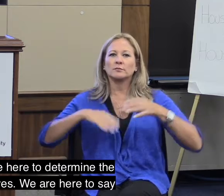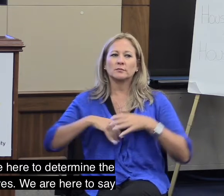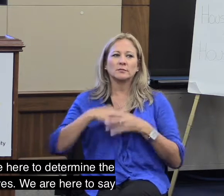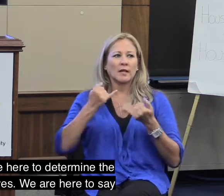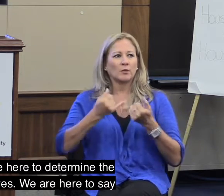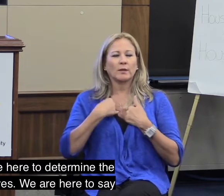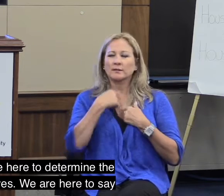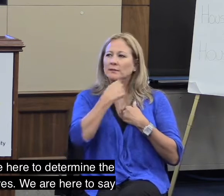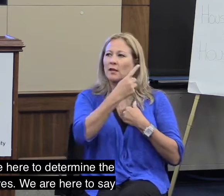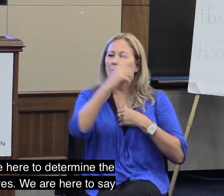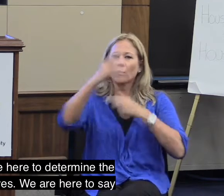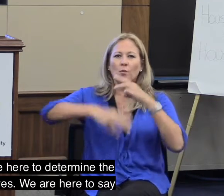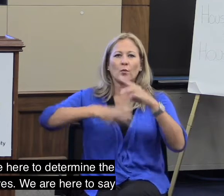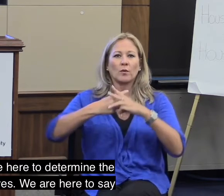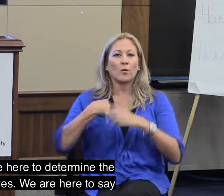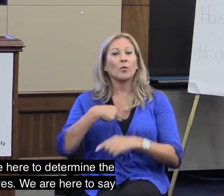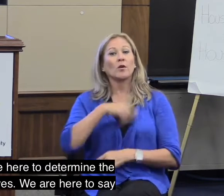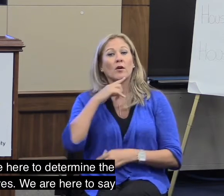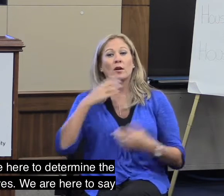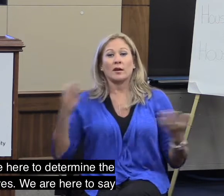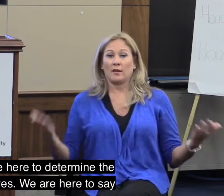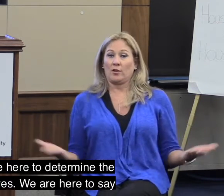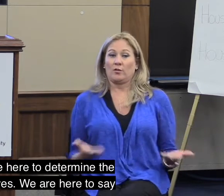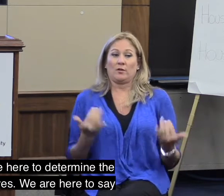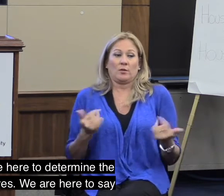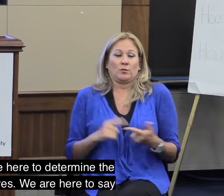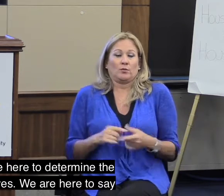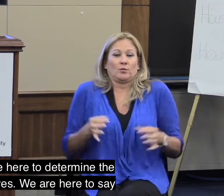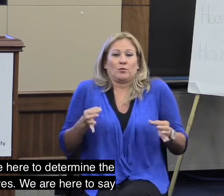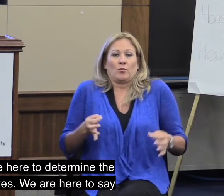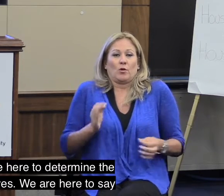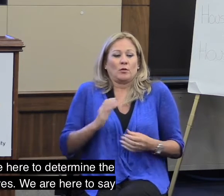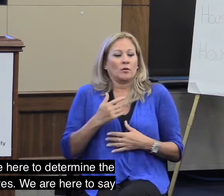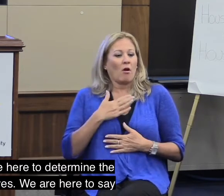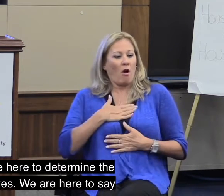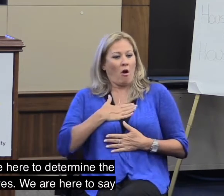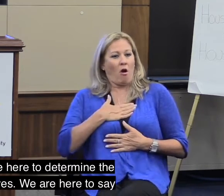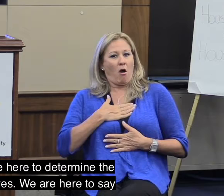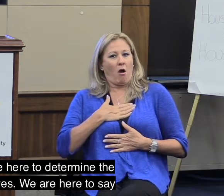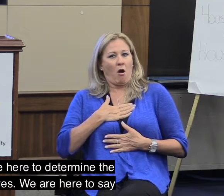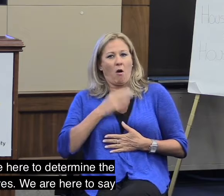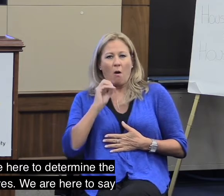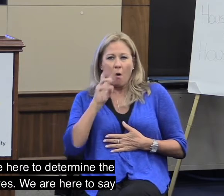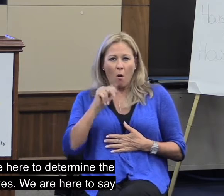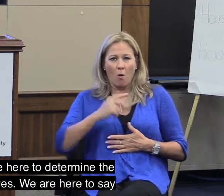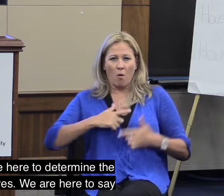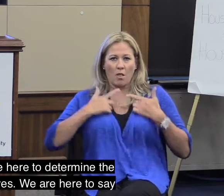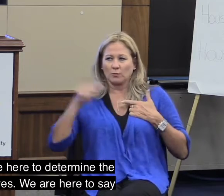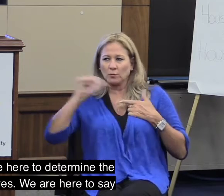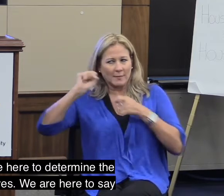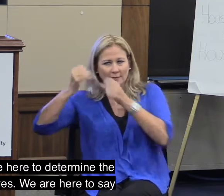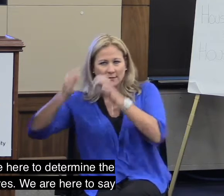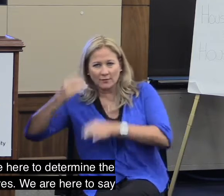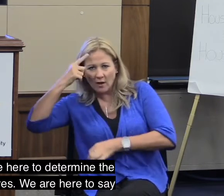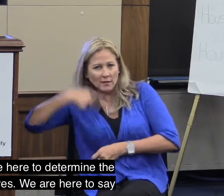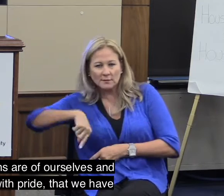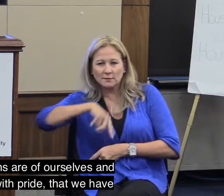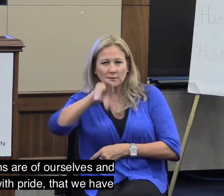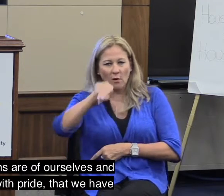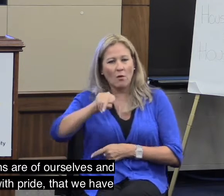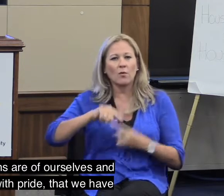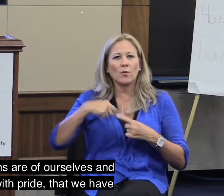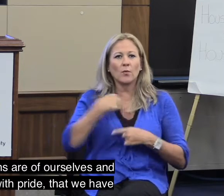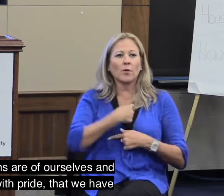world that we are here to determine the course of our own lives. We are here to say